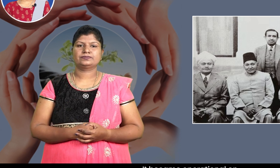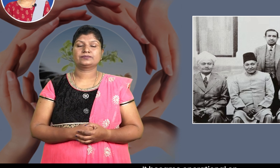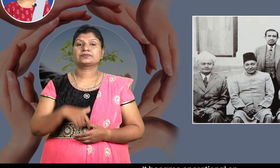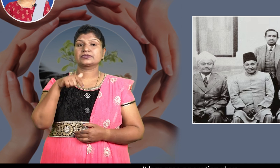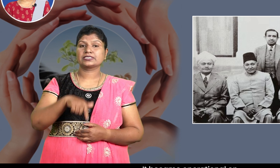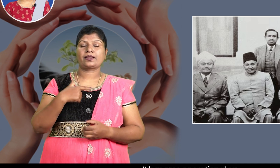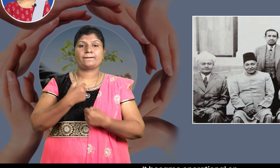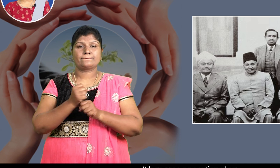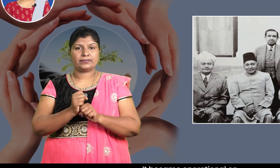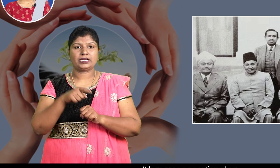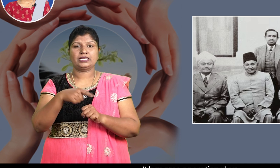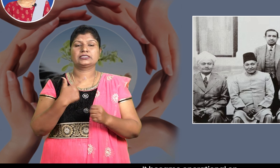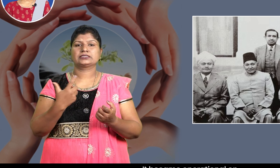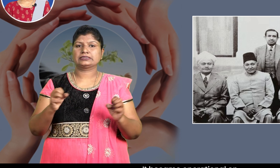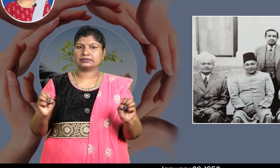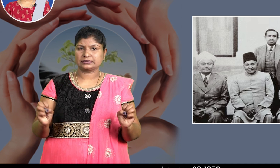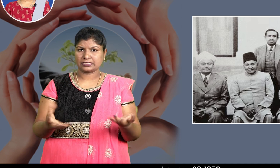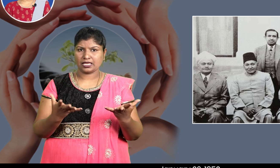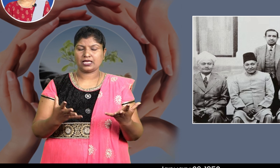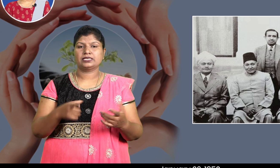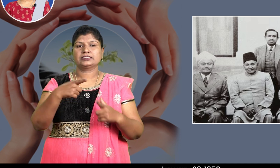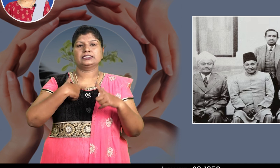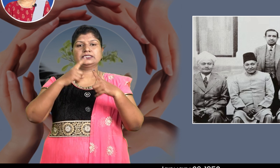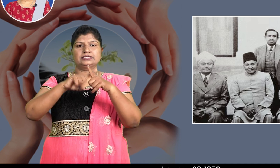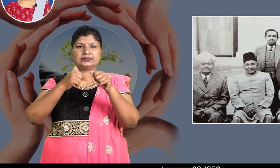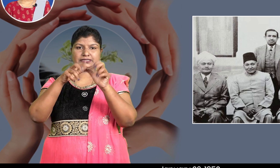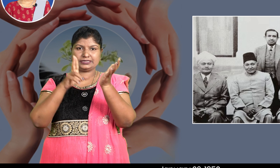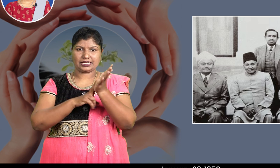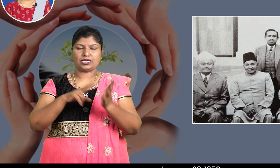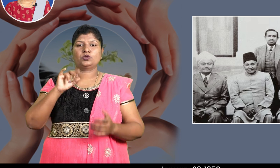It became operational on January 26,